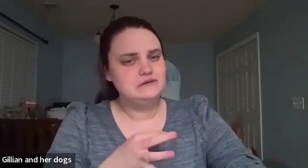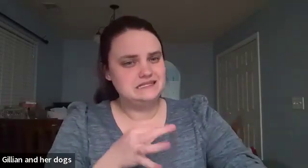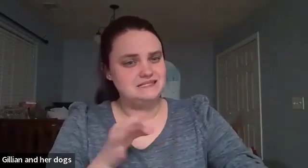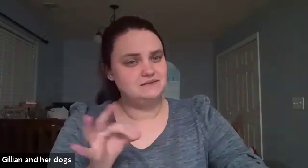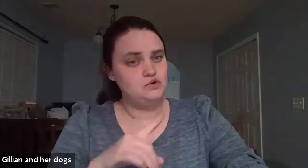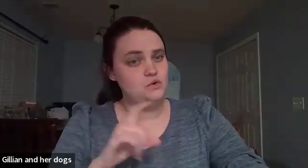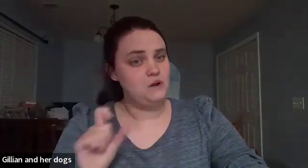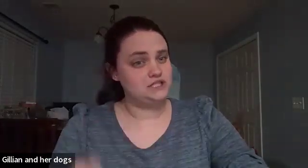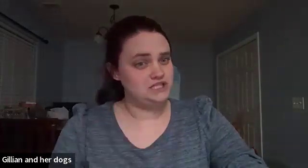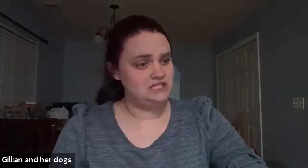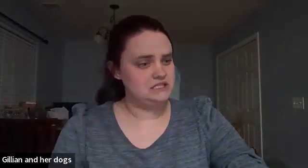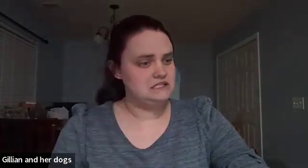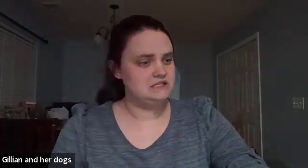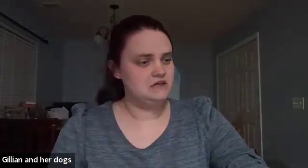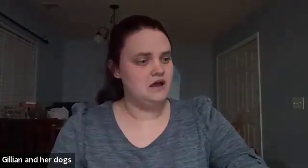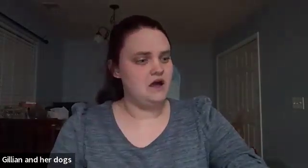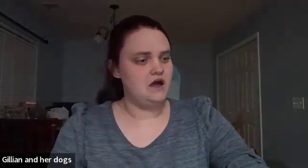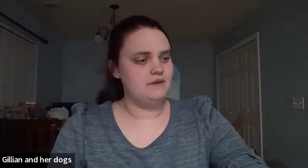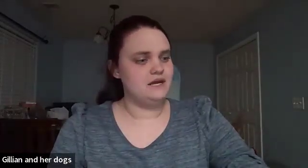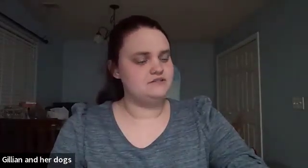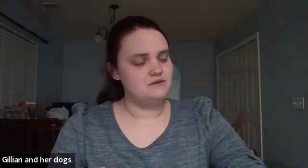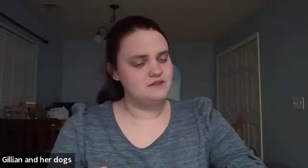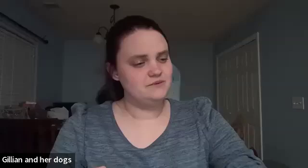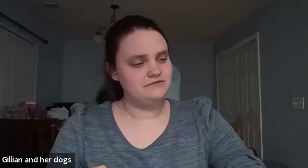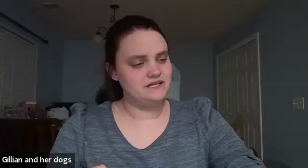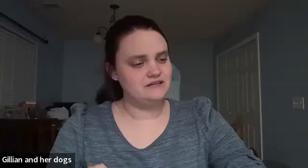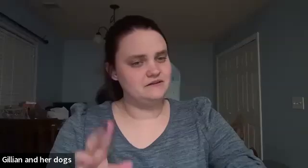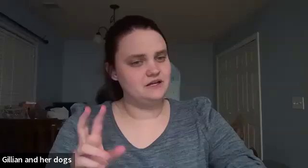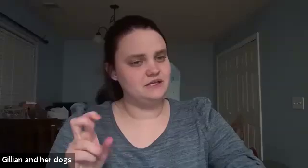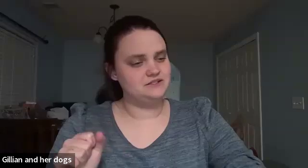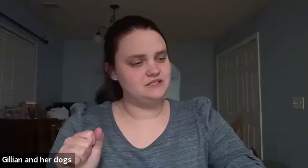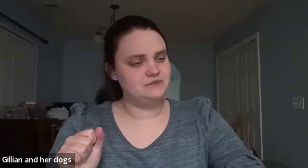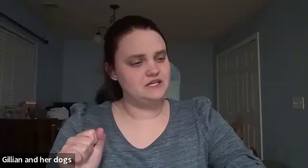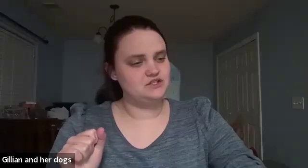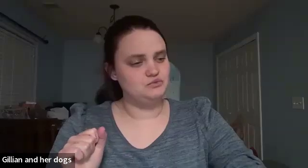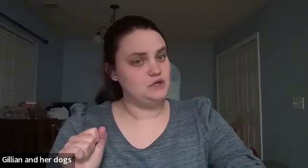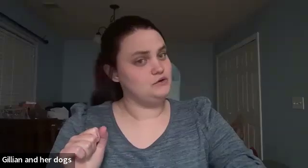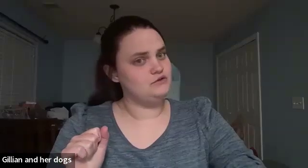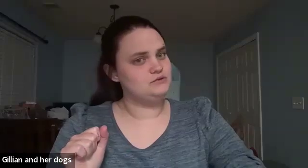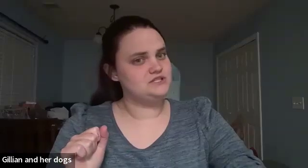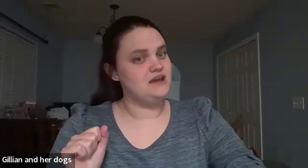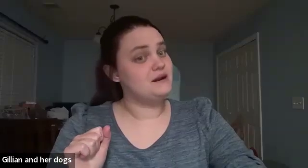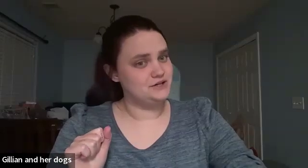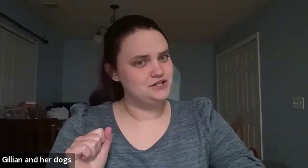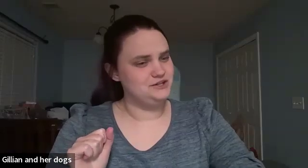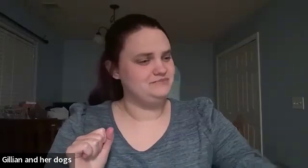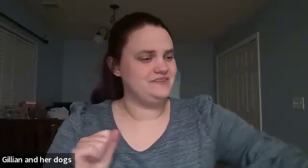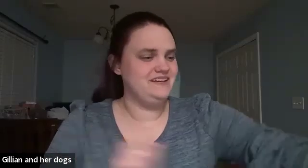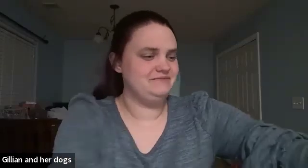few simple questions. And I know some of them are fun and are going to be interesting because we don't know those words yet, and I'm going to show you.